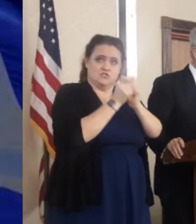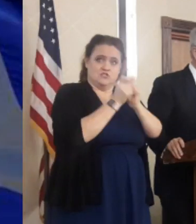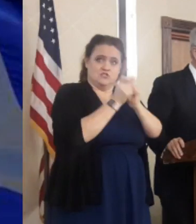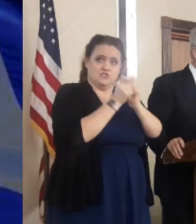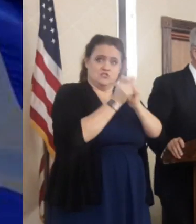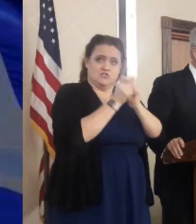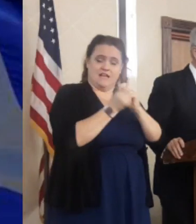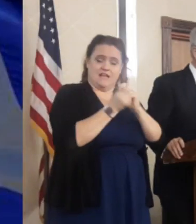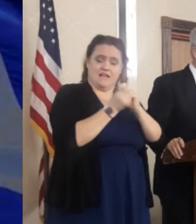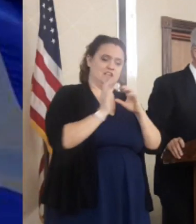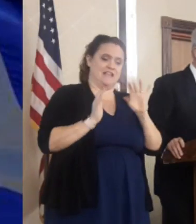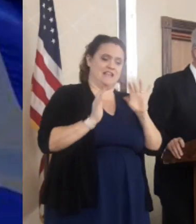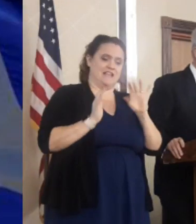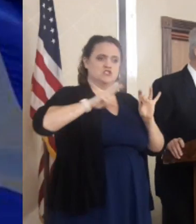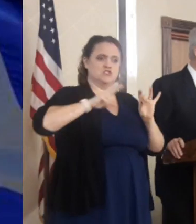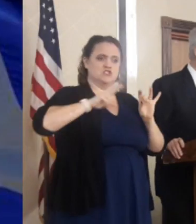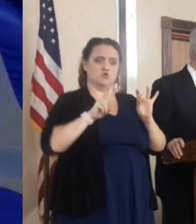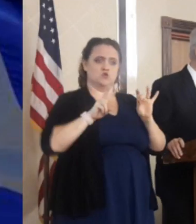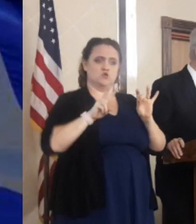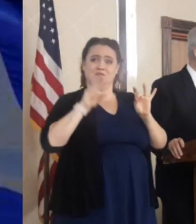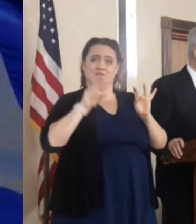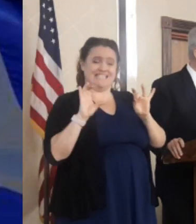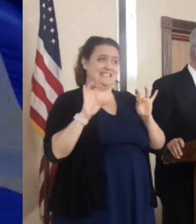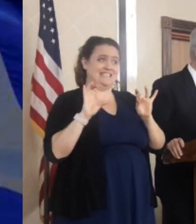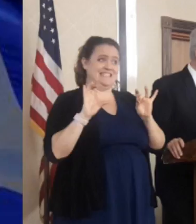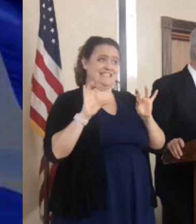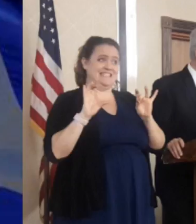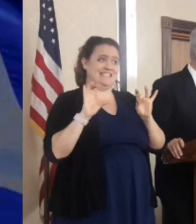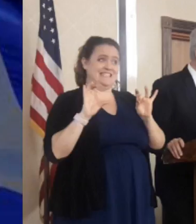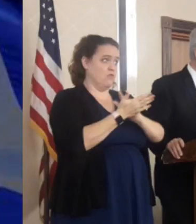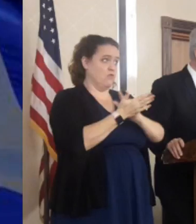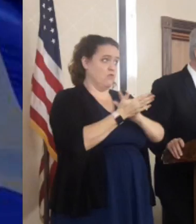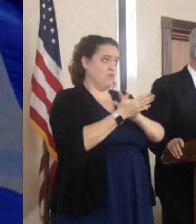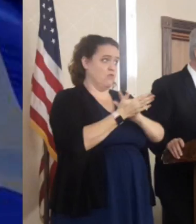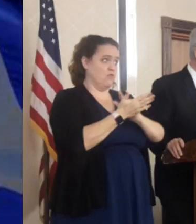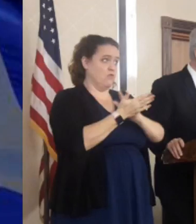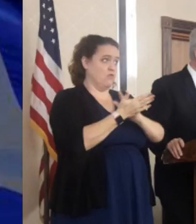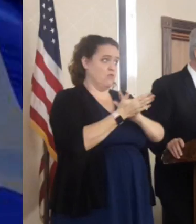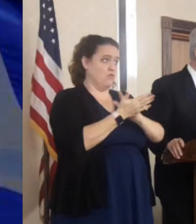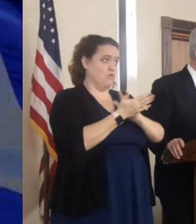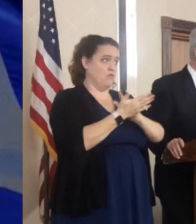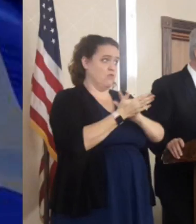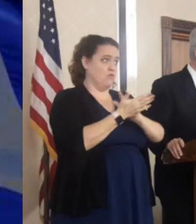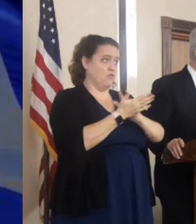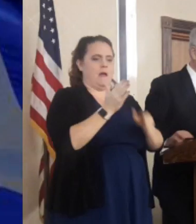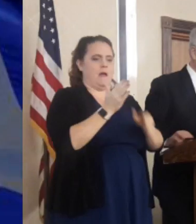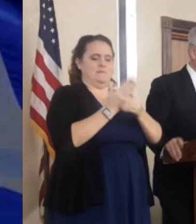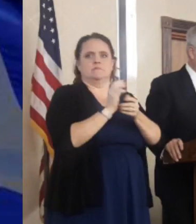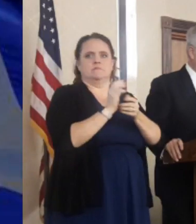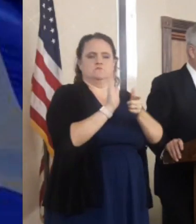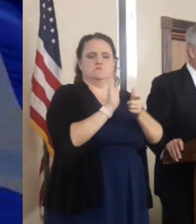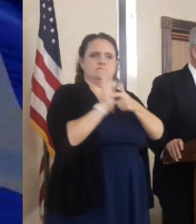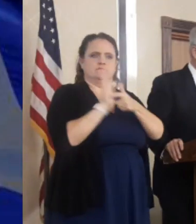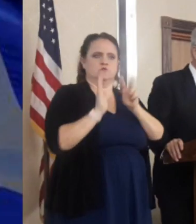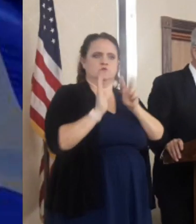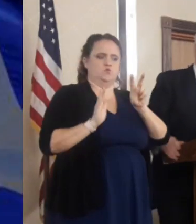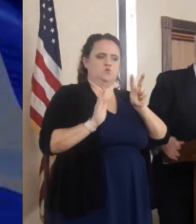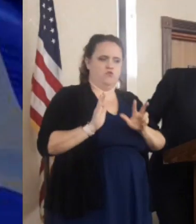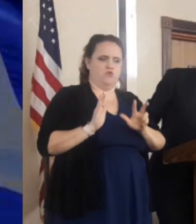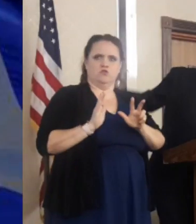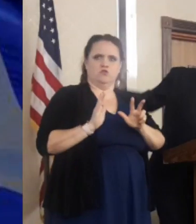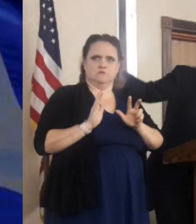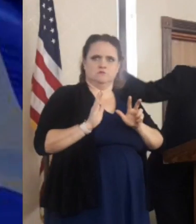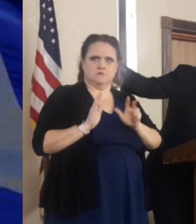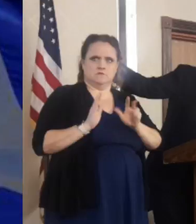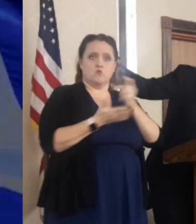8H2C, this bylaws amendment requires 2/3 approval, as amended? And as amended, it's this